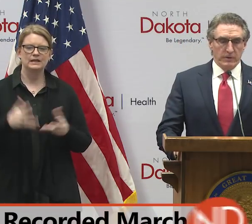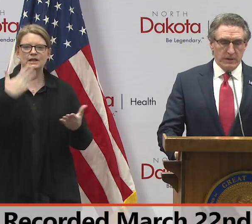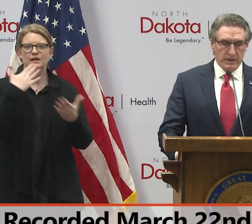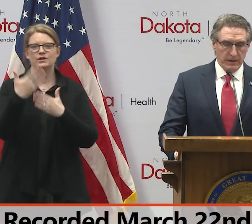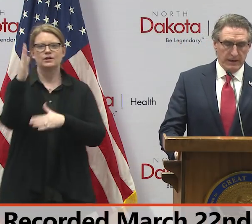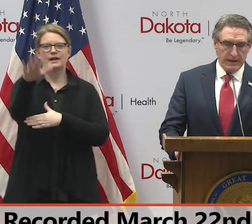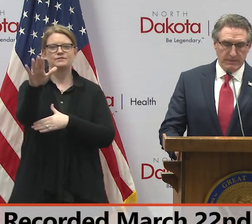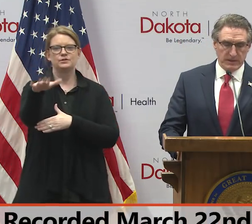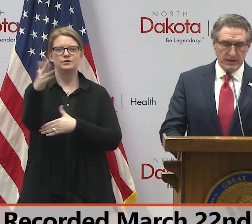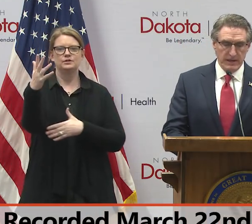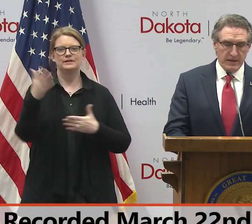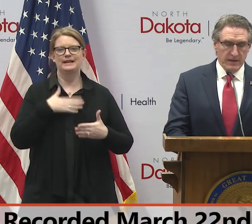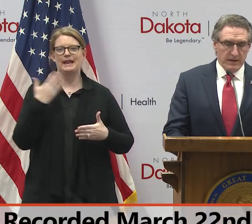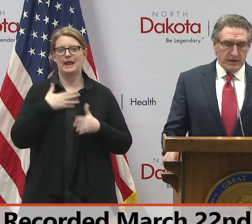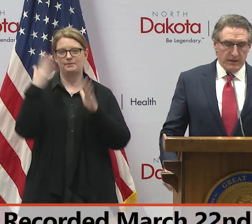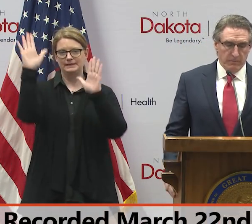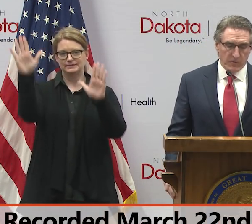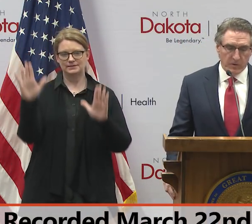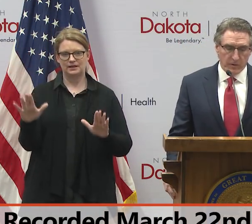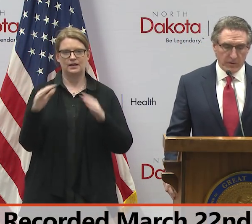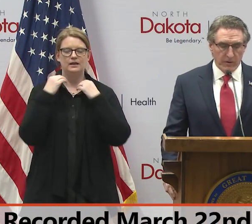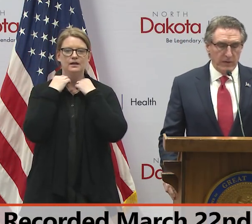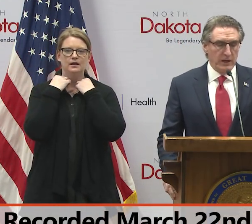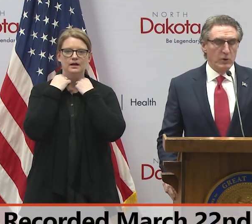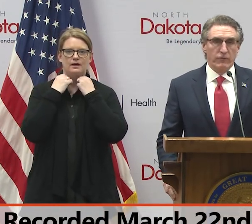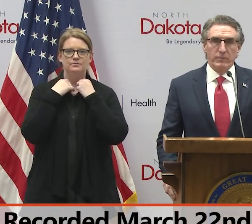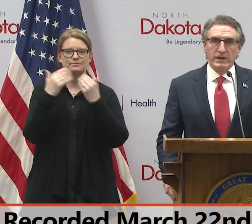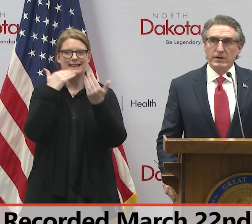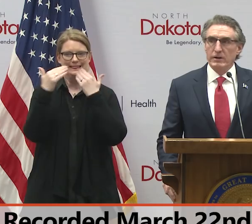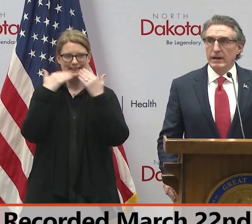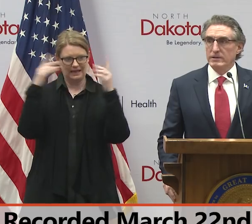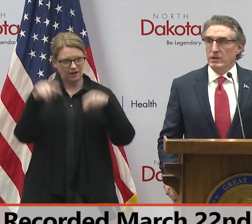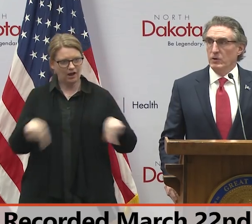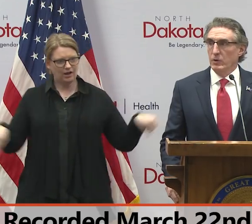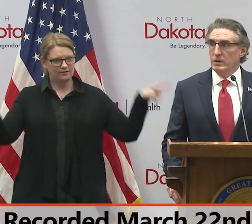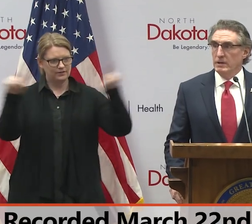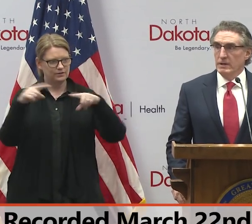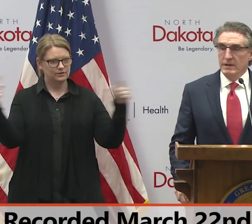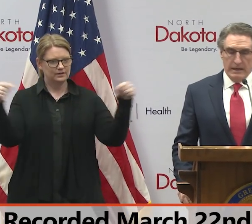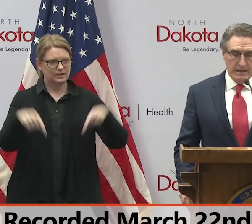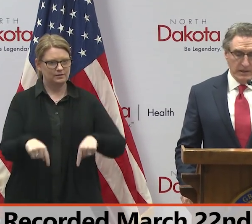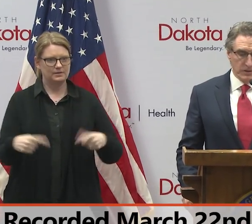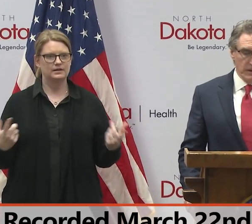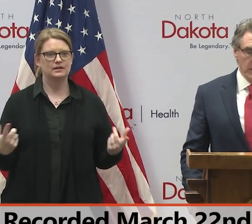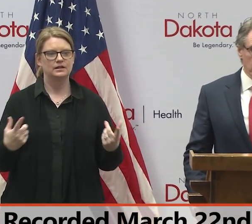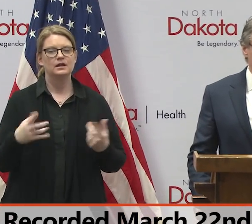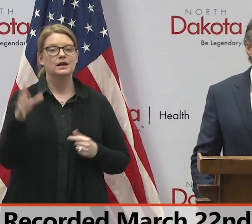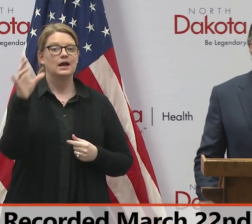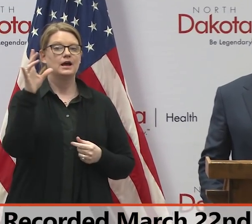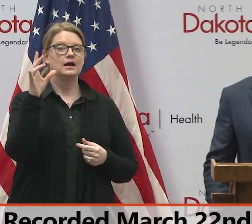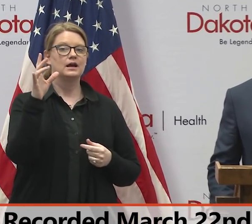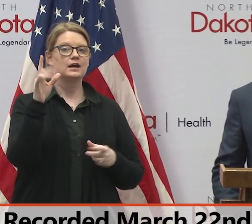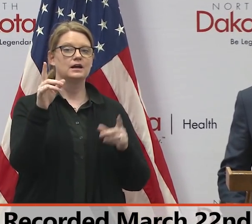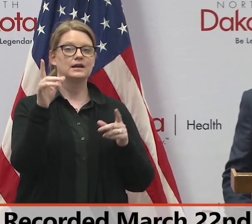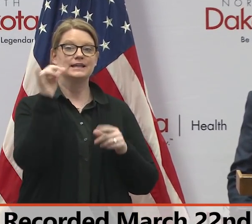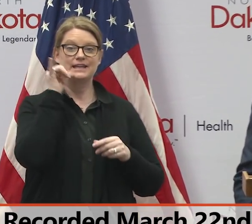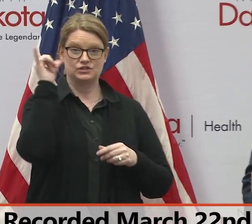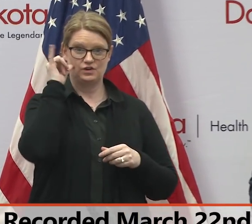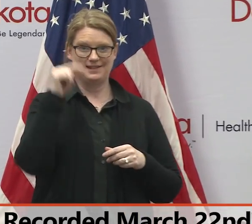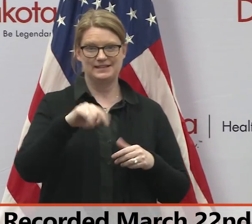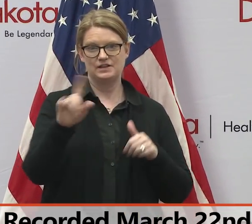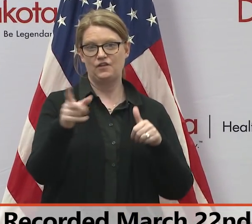Good afternoon. Happy Sunday. Thank you all for being here. As noted yesterday, this is the first